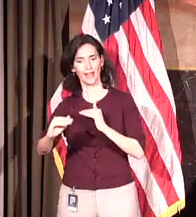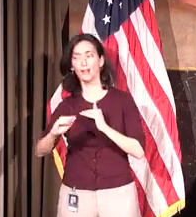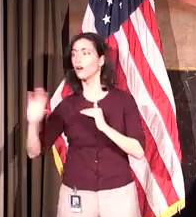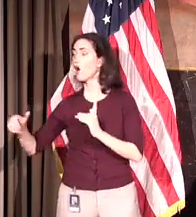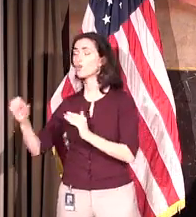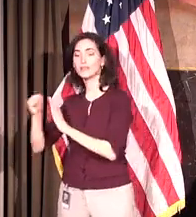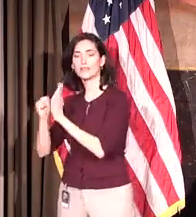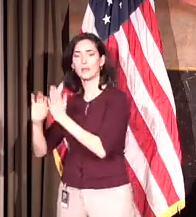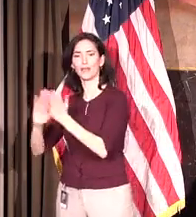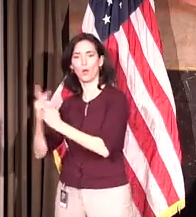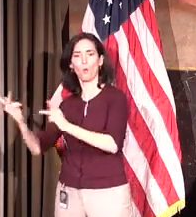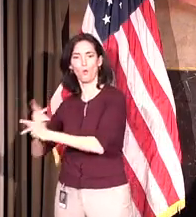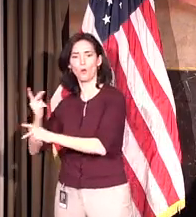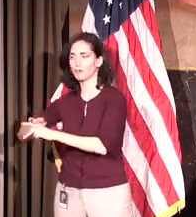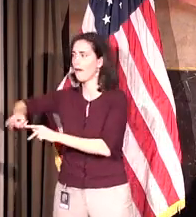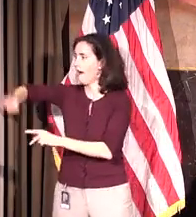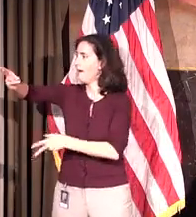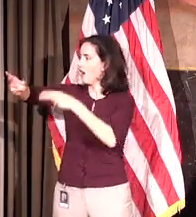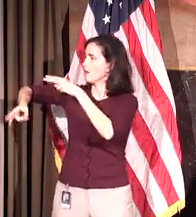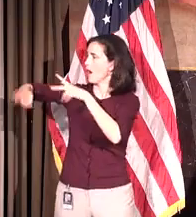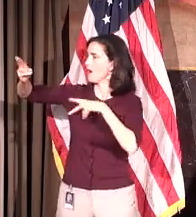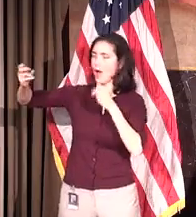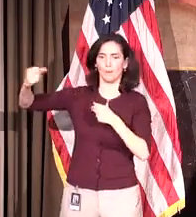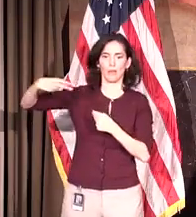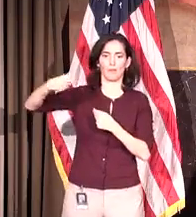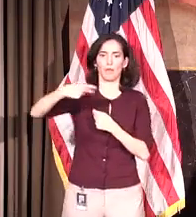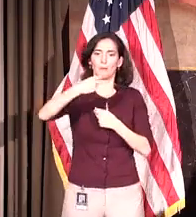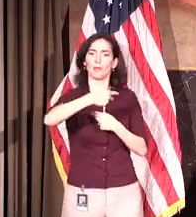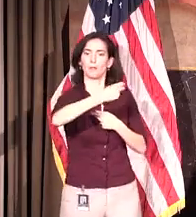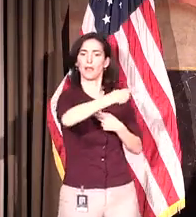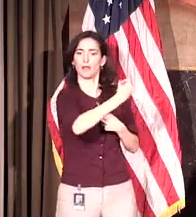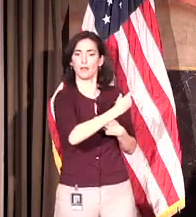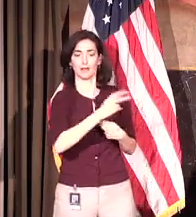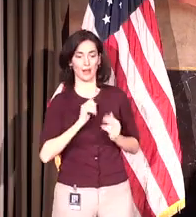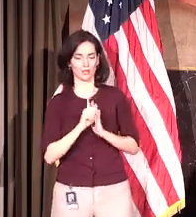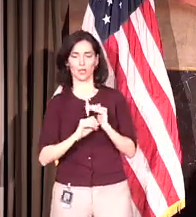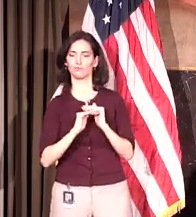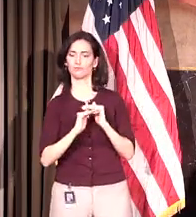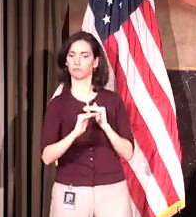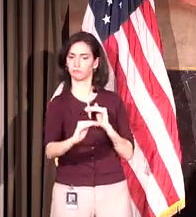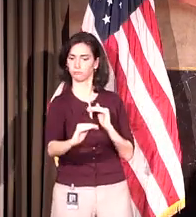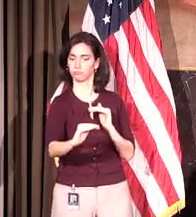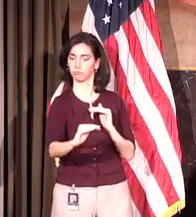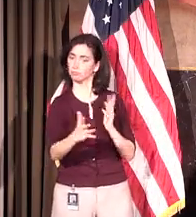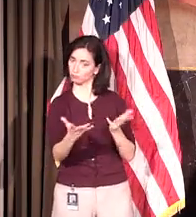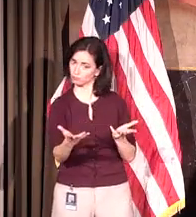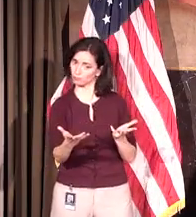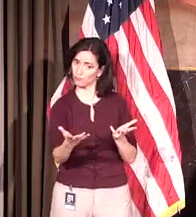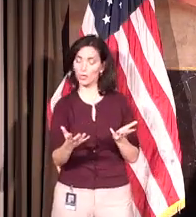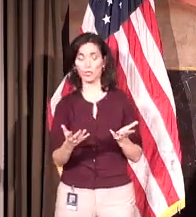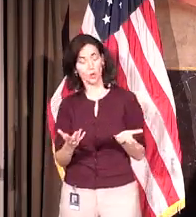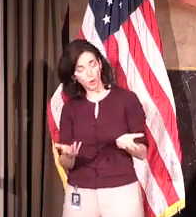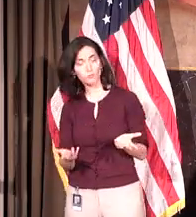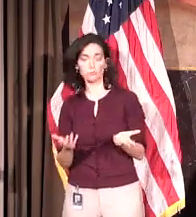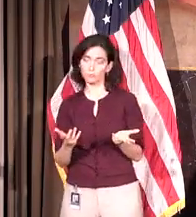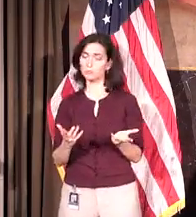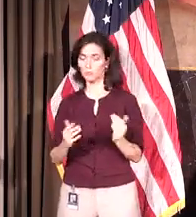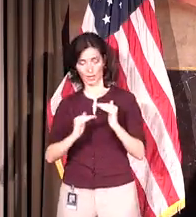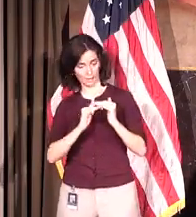cases that they've had elsewhere. Now, we've been in plateau more or less, and that is, again,